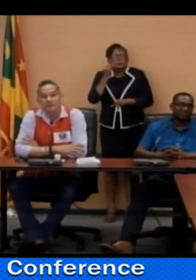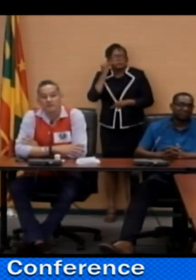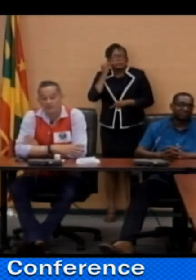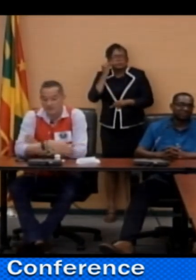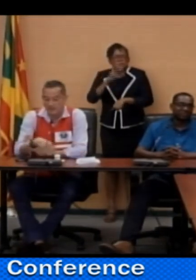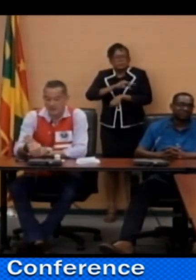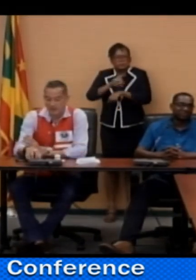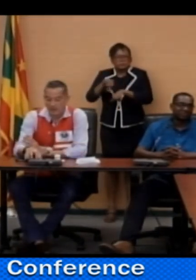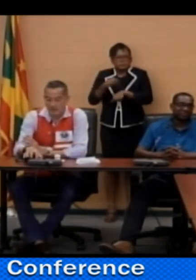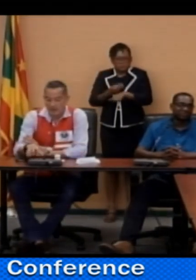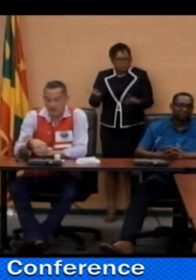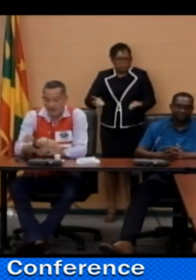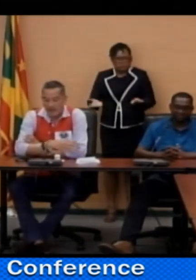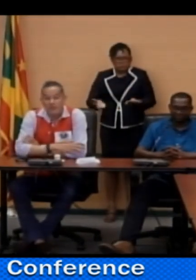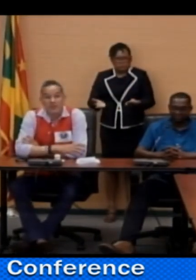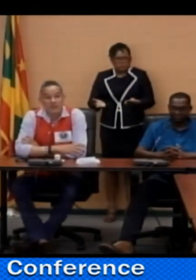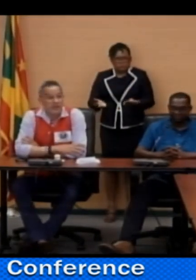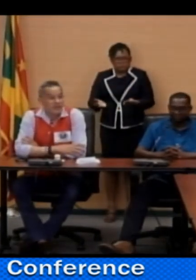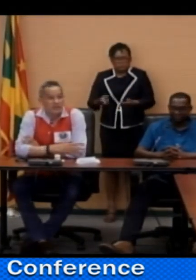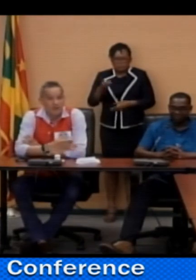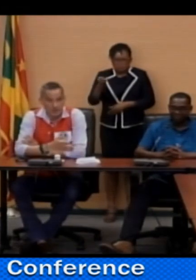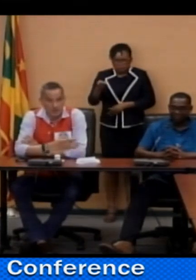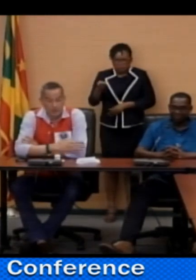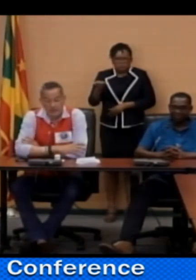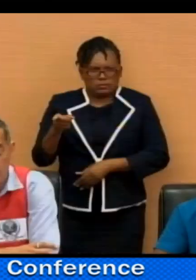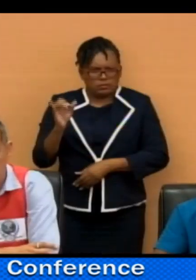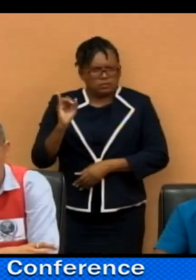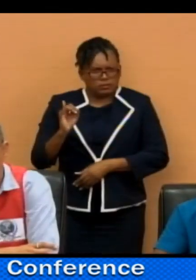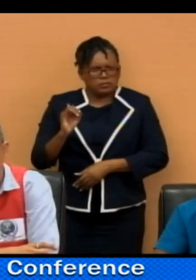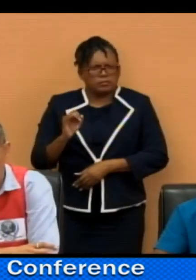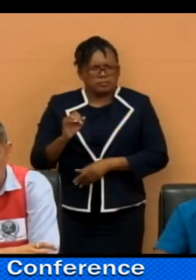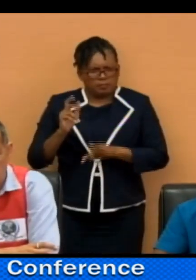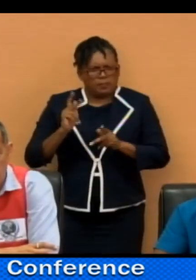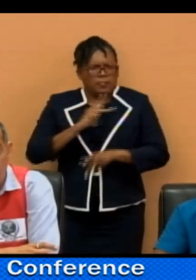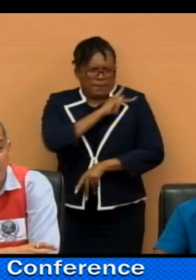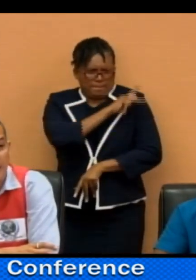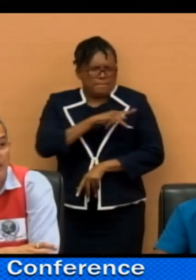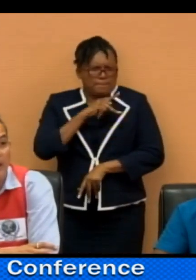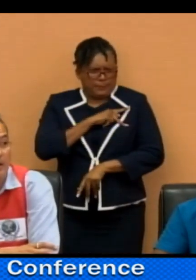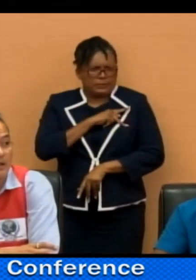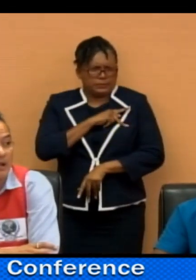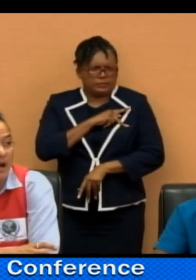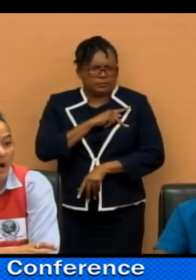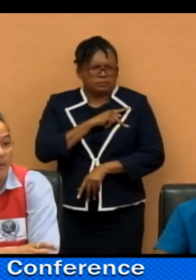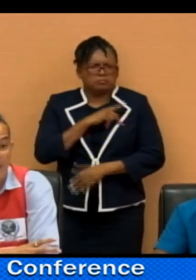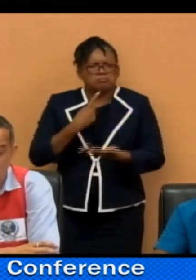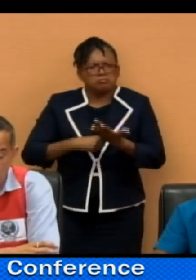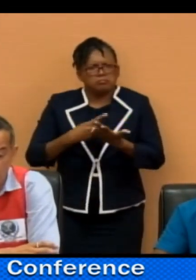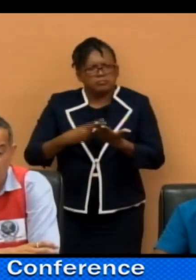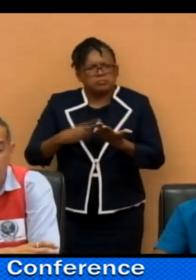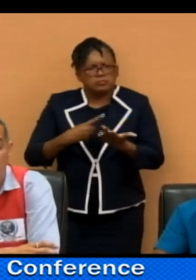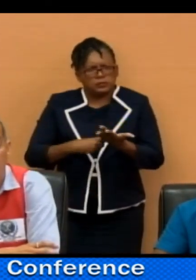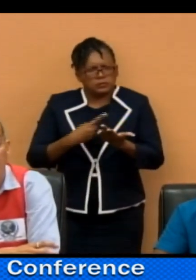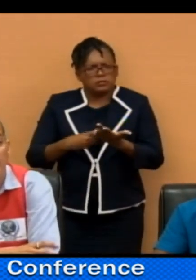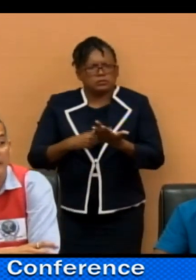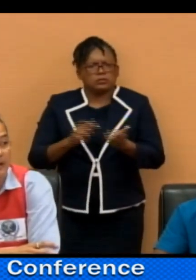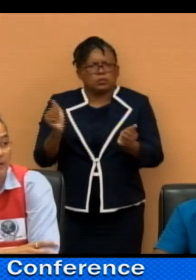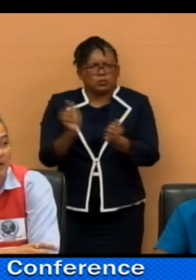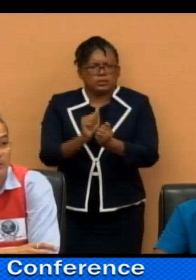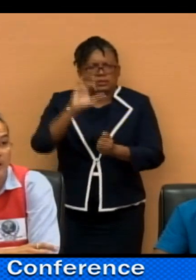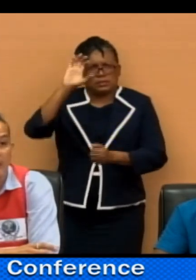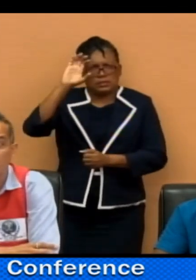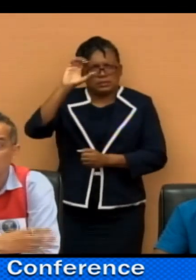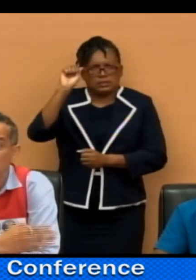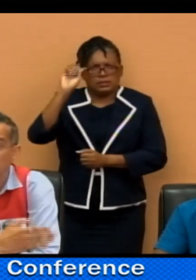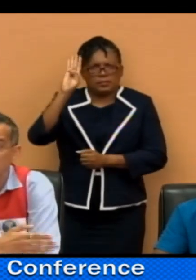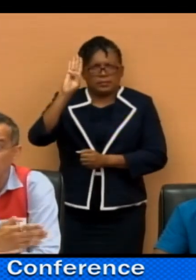policy? I personally had discussions with the cabinet secretary. I know with my permanent secretary